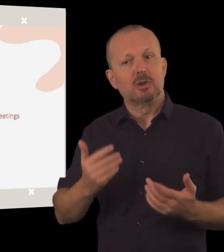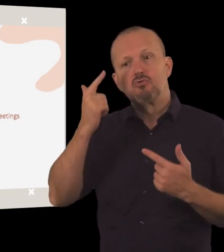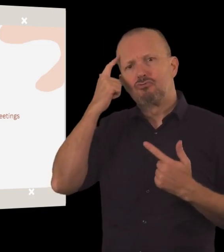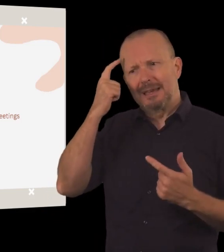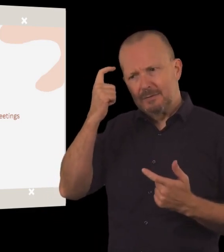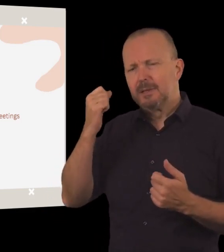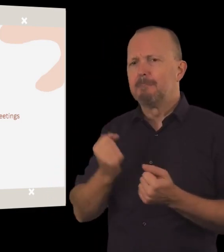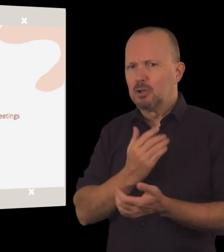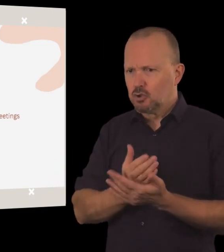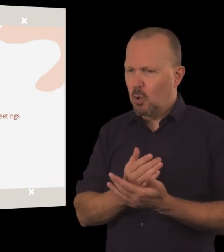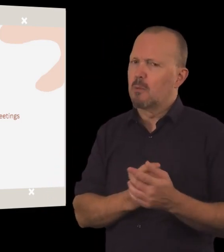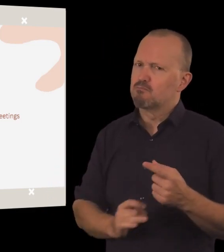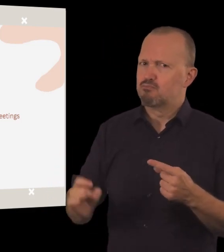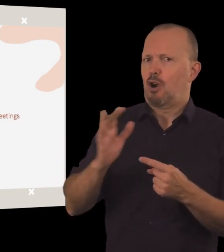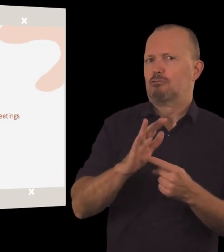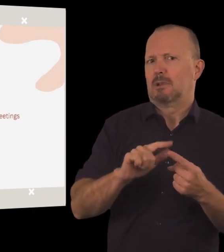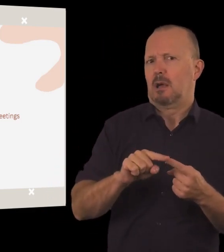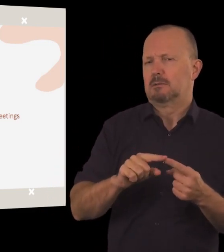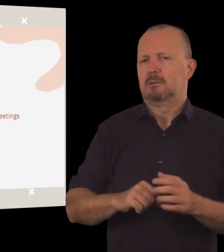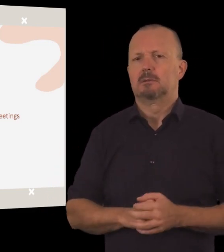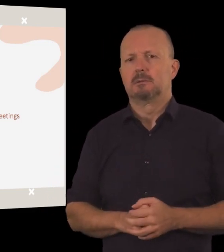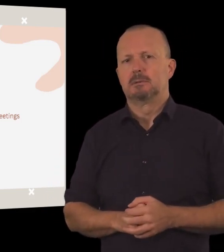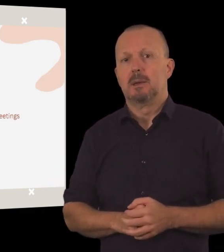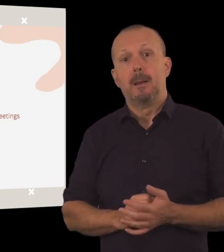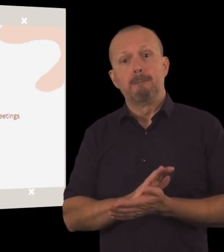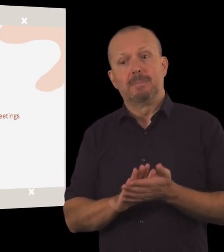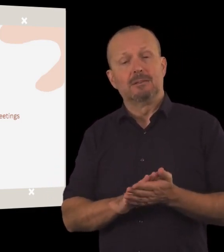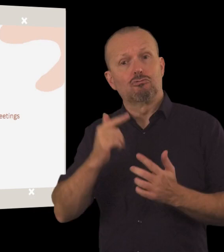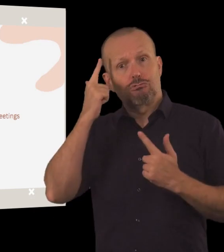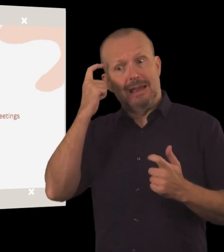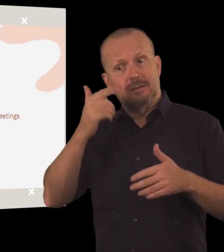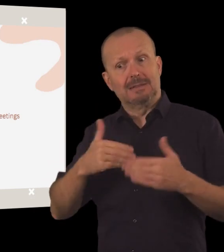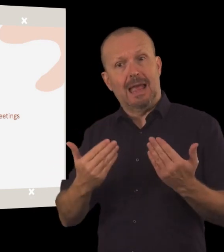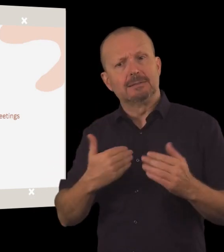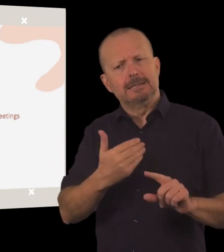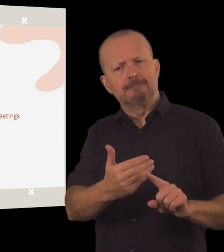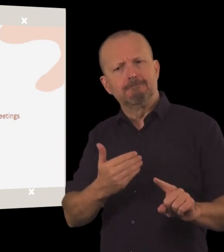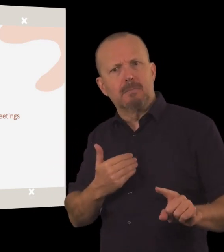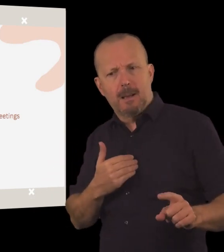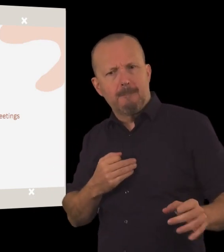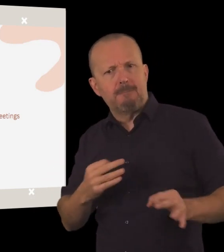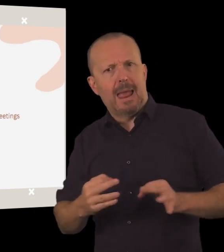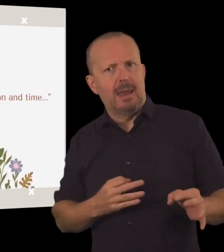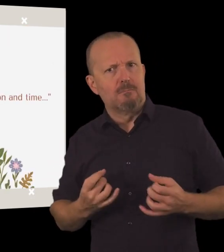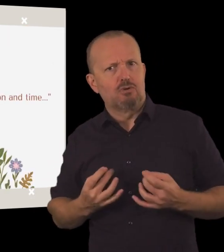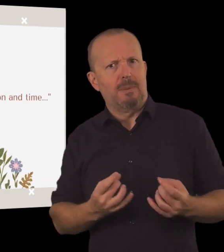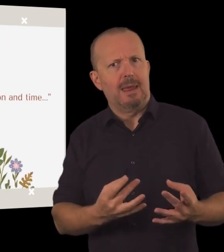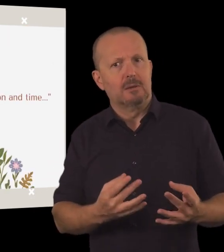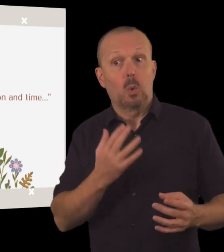read that. If we truly care about something, it takes time to grow. It's like a